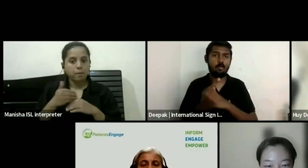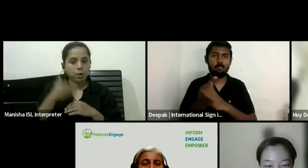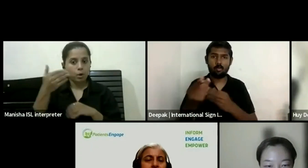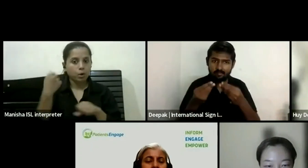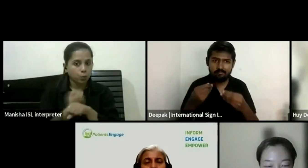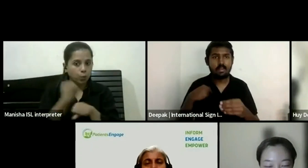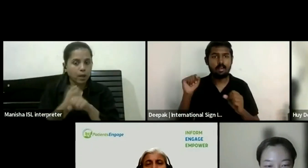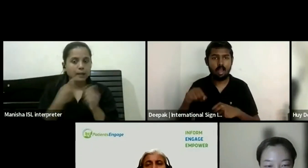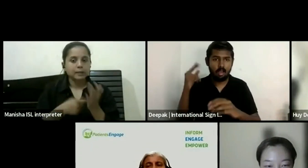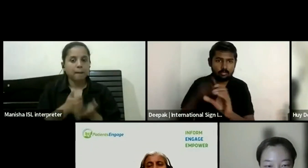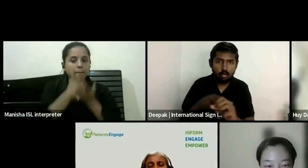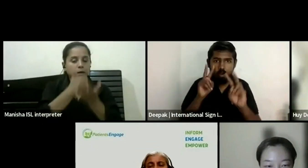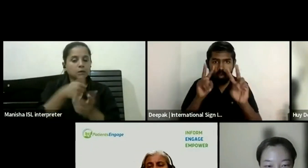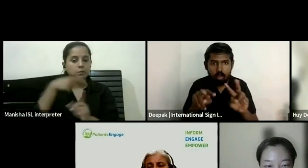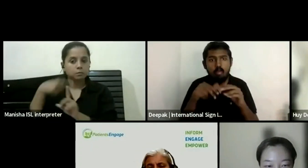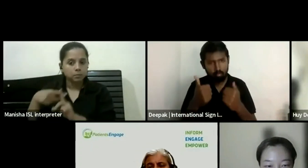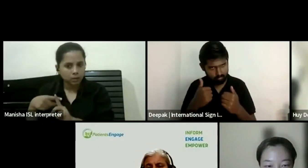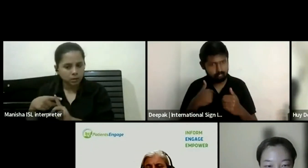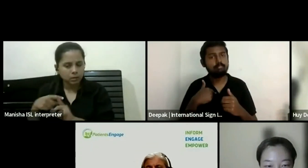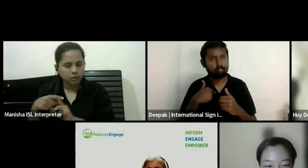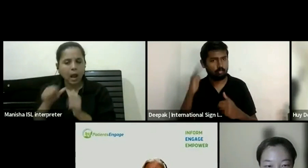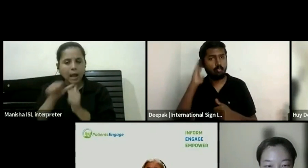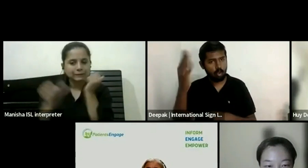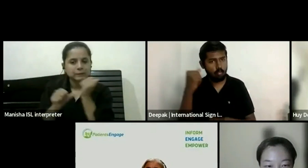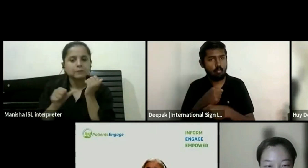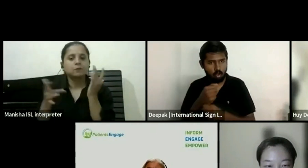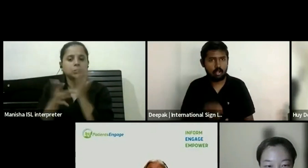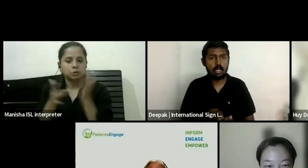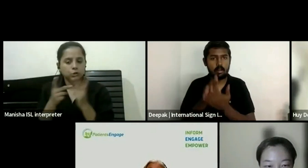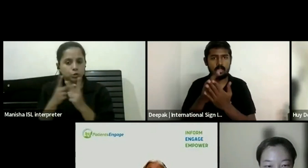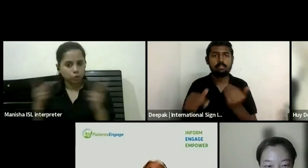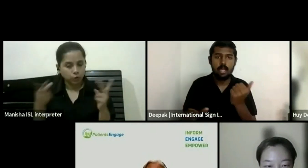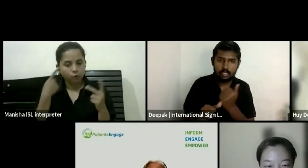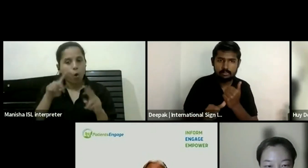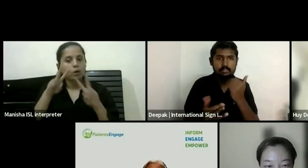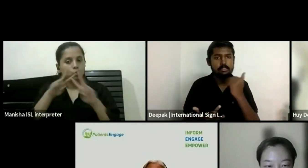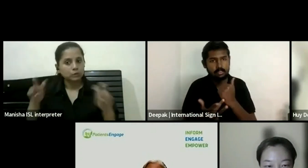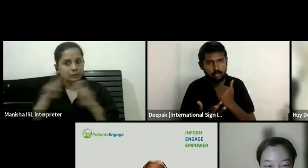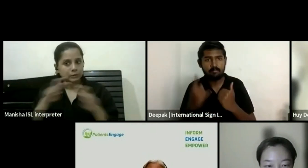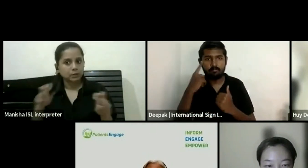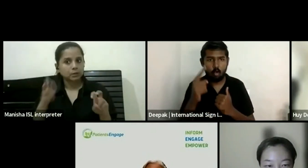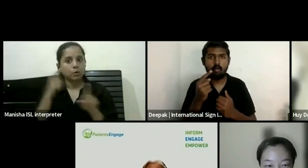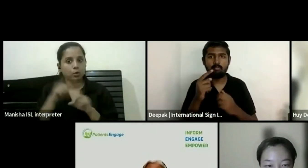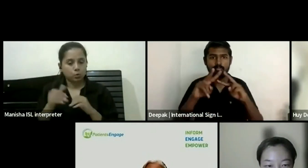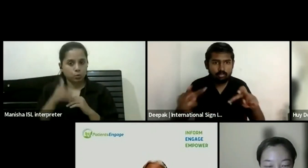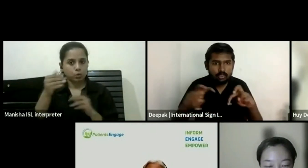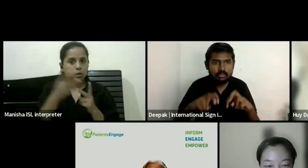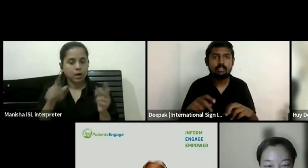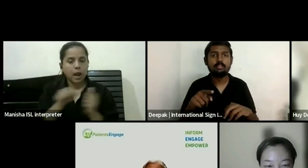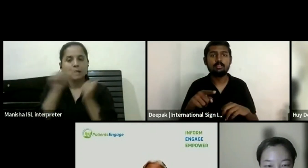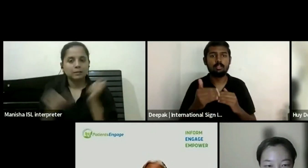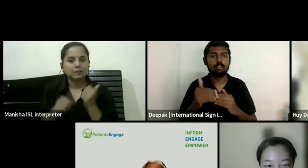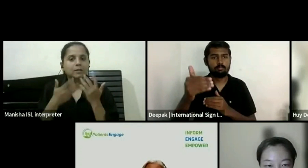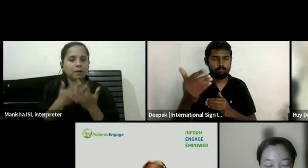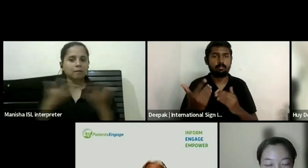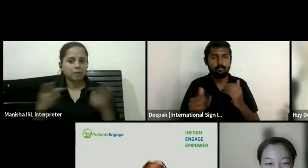and assist technology, because the PG research which I was done is related to assisted devices now. So